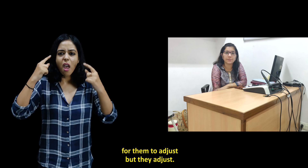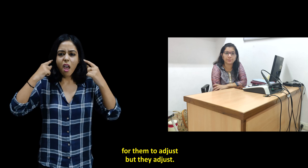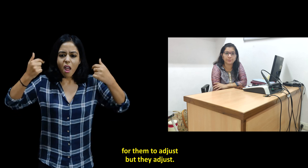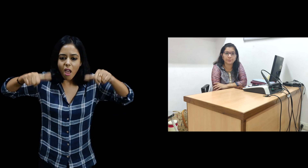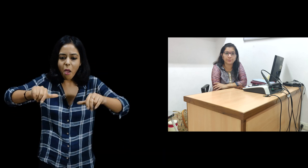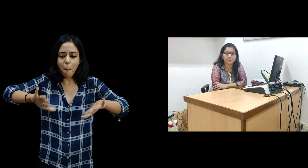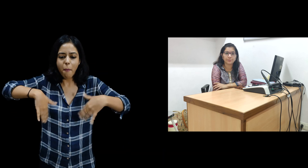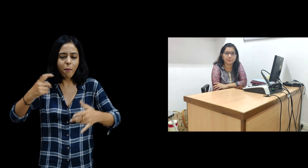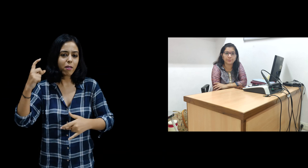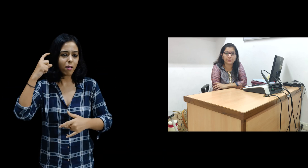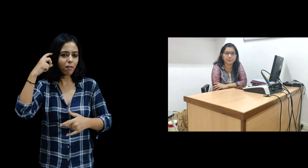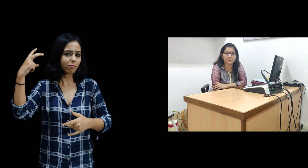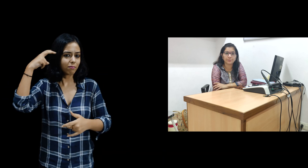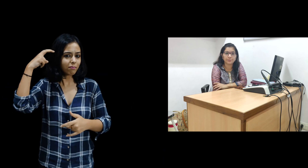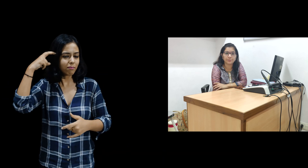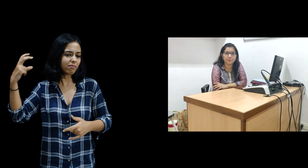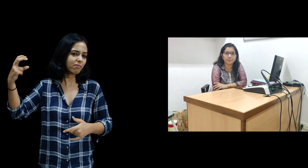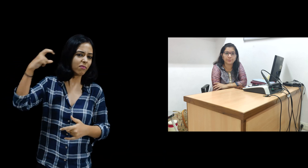adjust